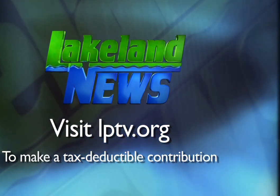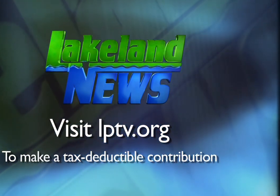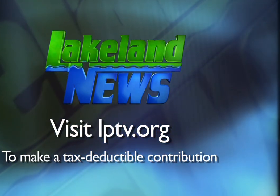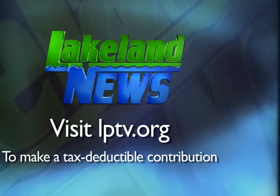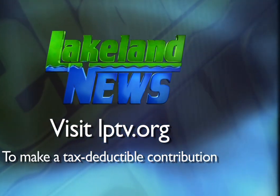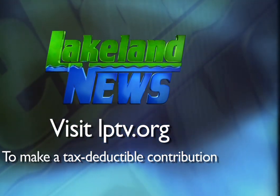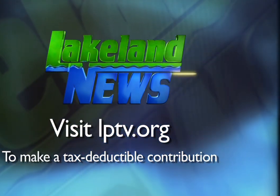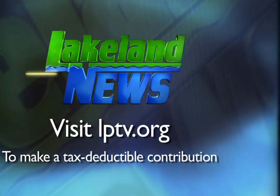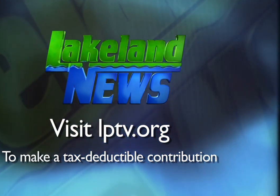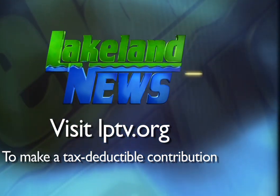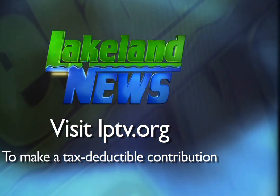to Lakeland PBS.